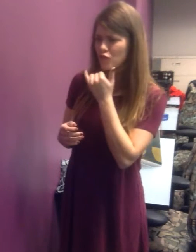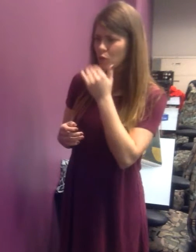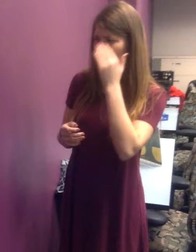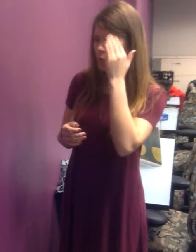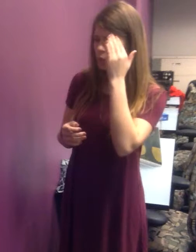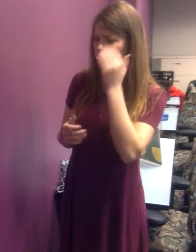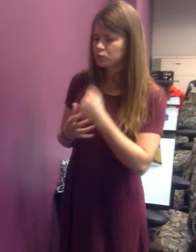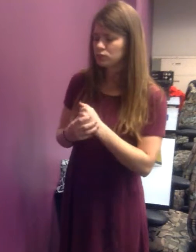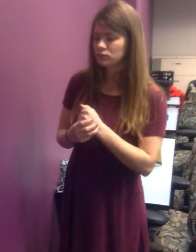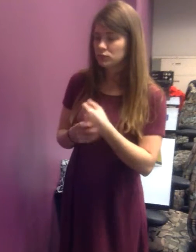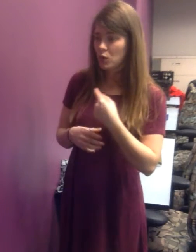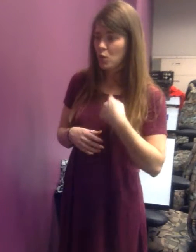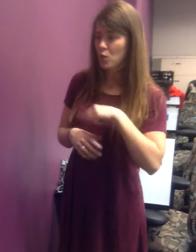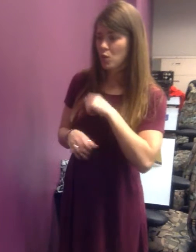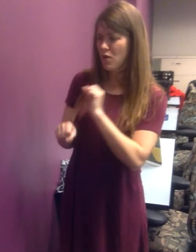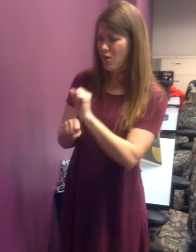of the government. They want